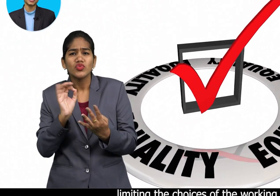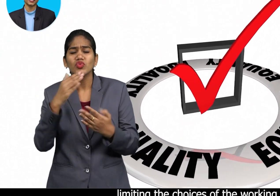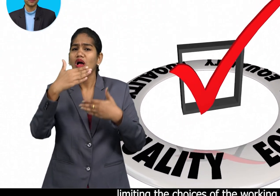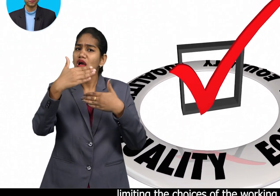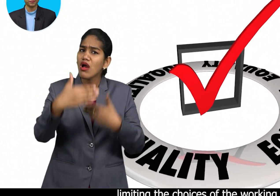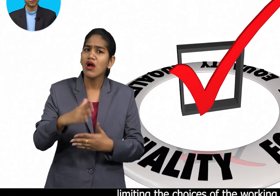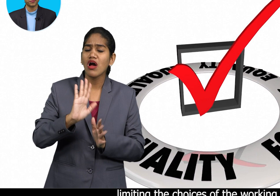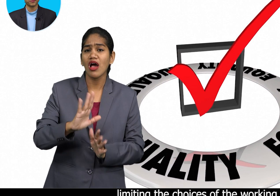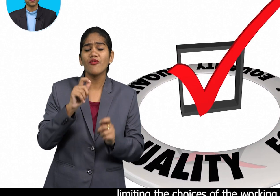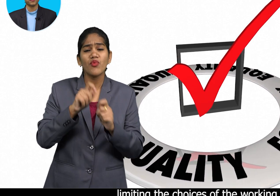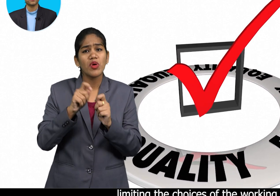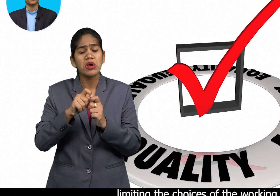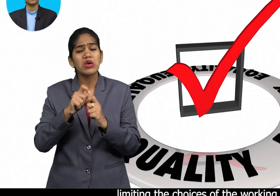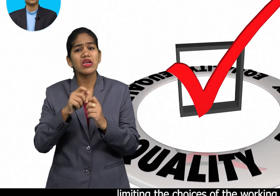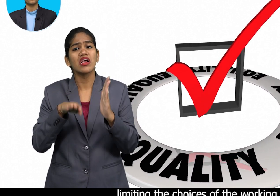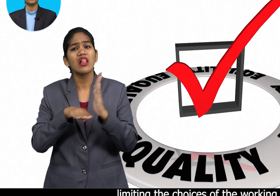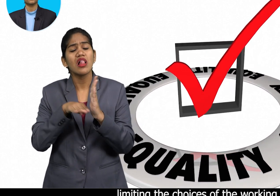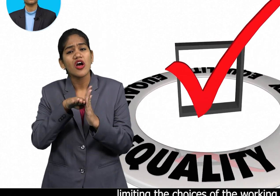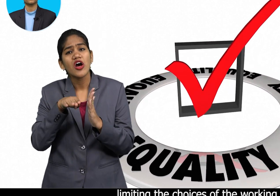class.